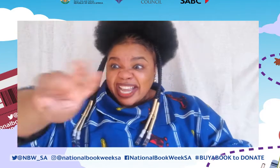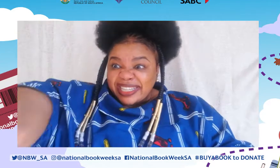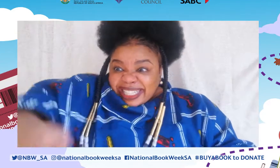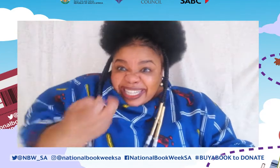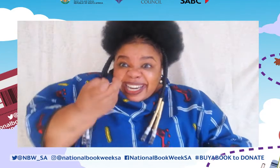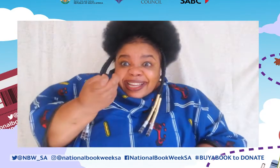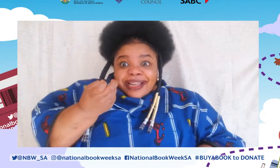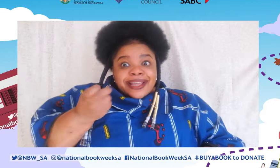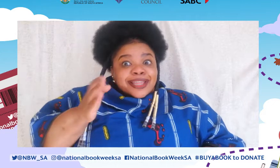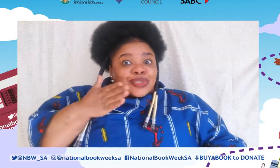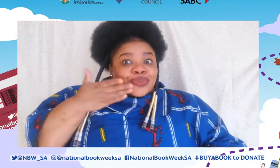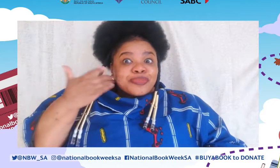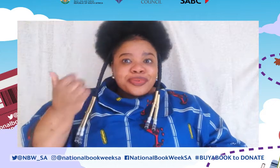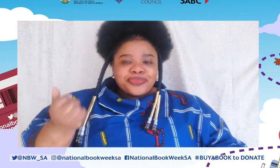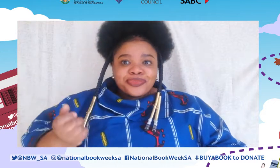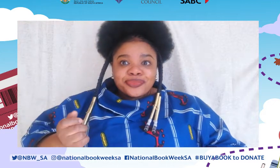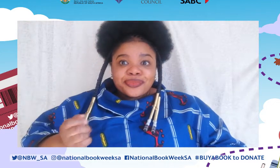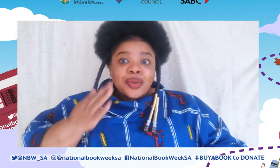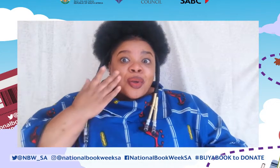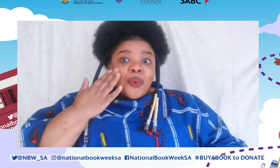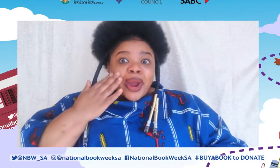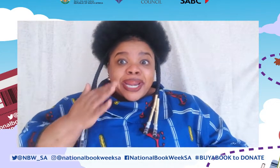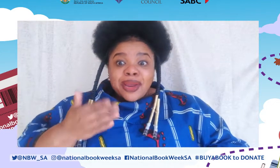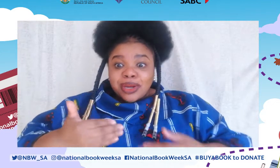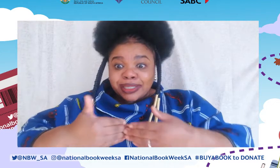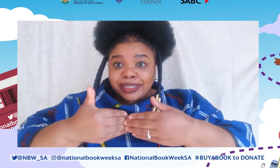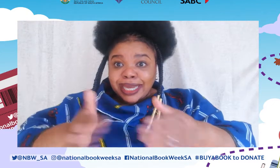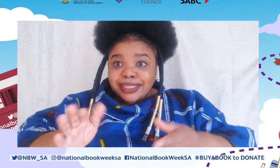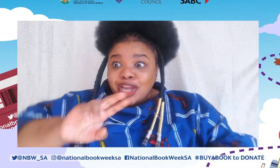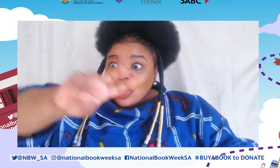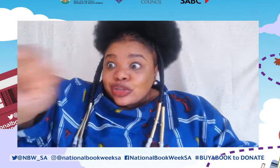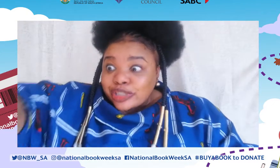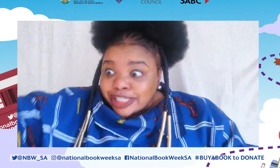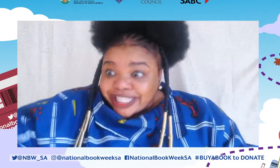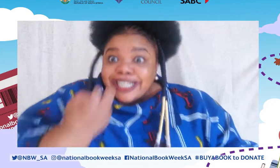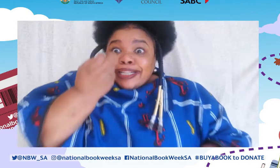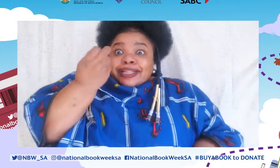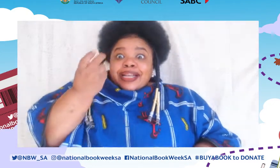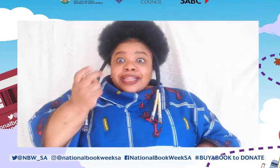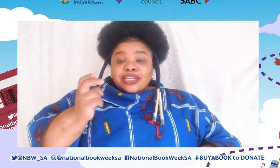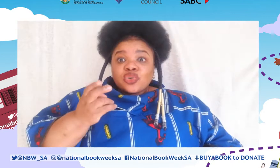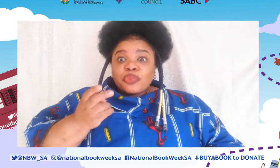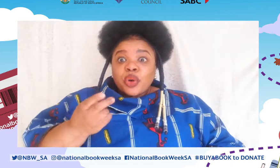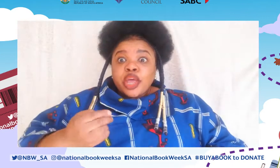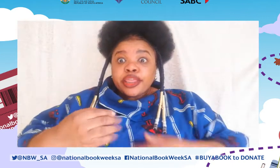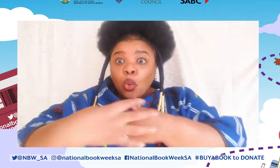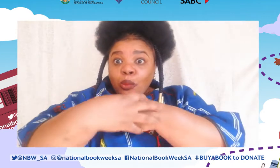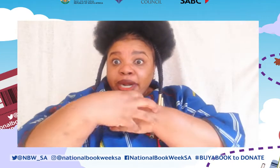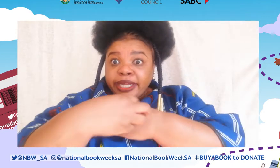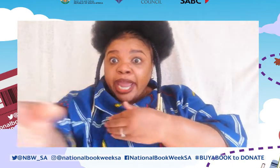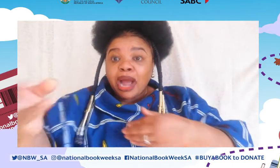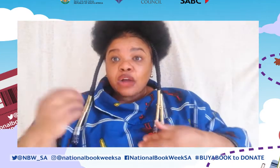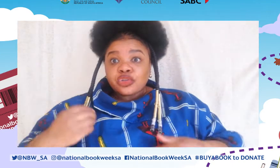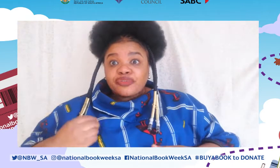start stealing the soup. When he was starting to steal the soup, the